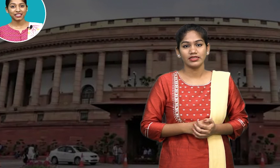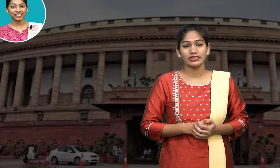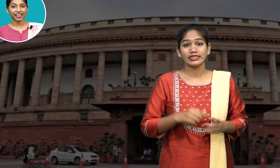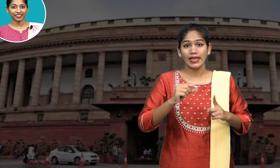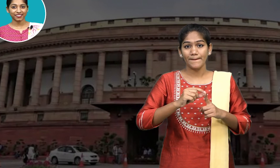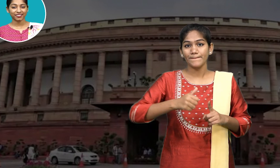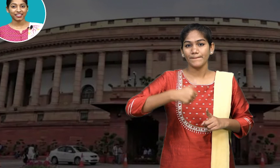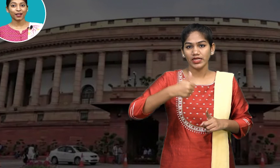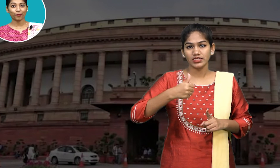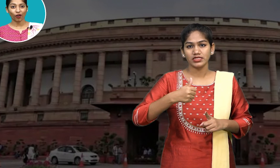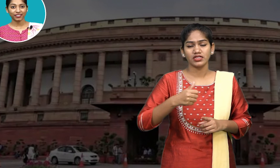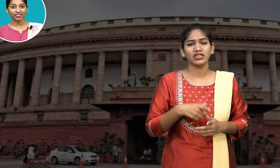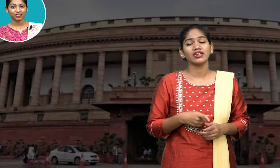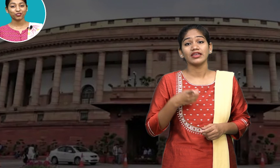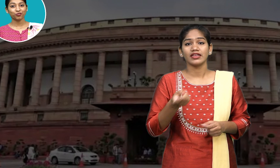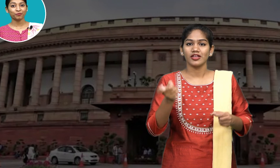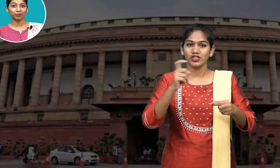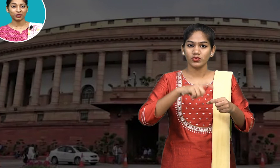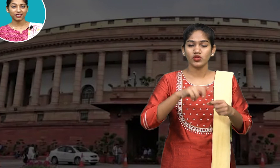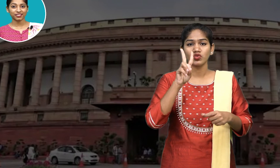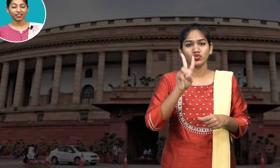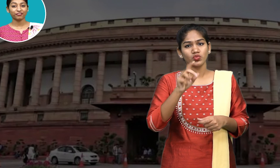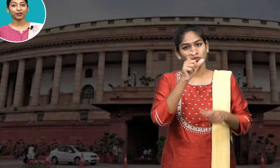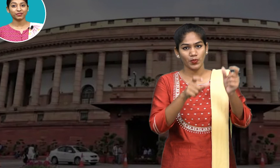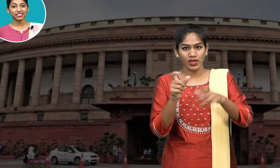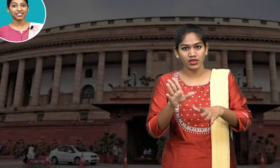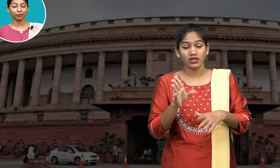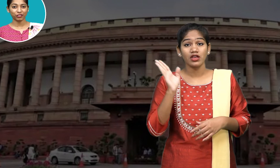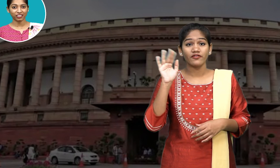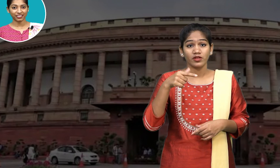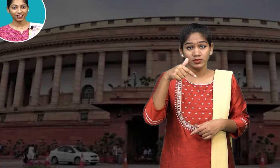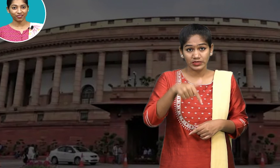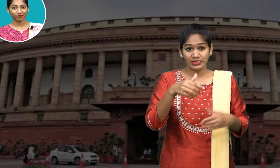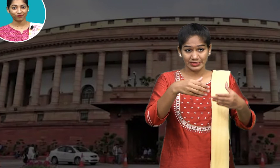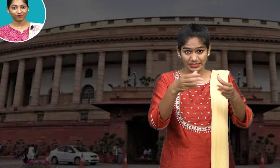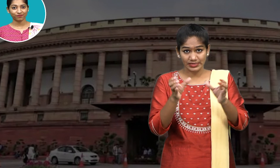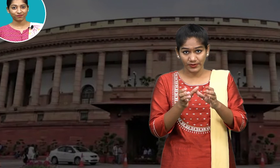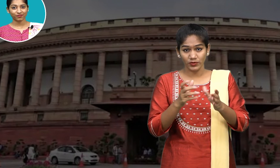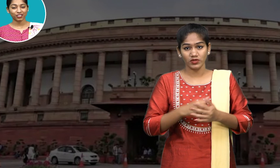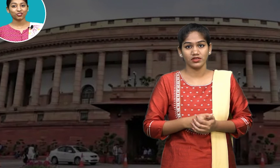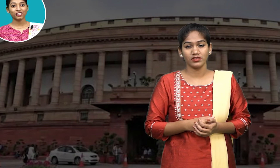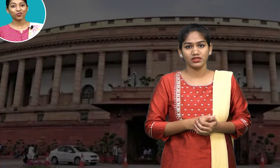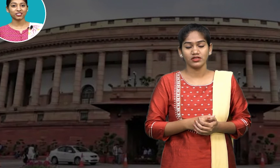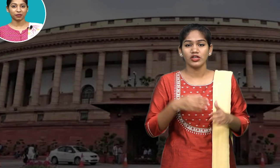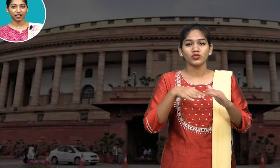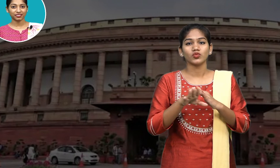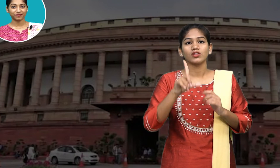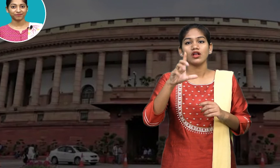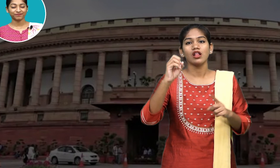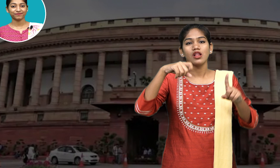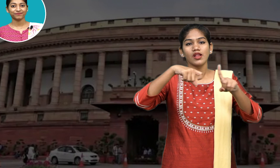the President can appoint 2 members from this community to the Lok